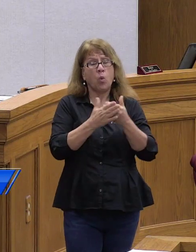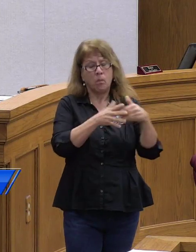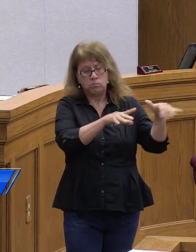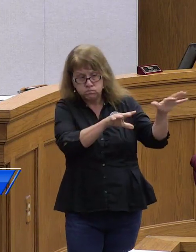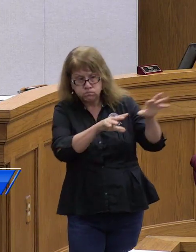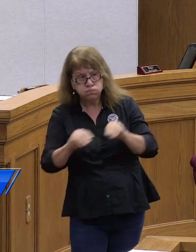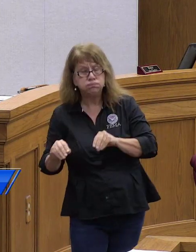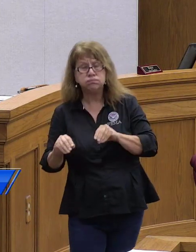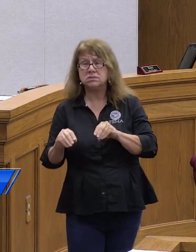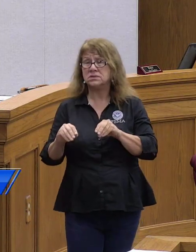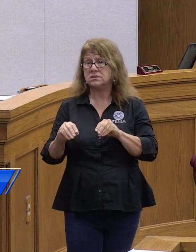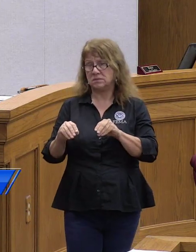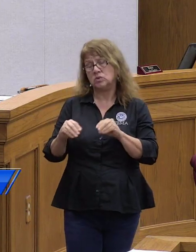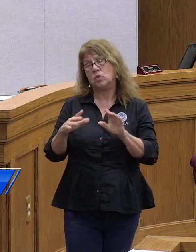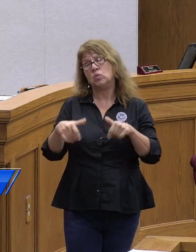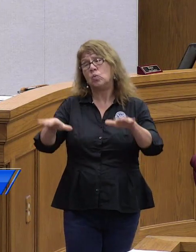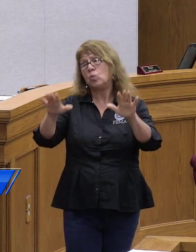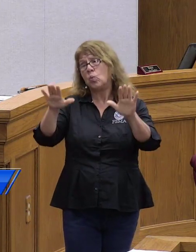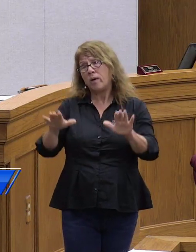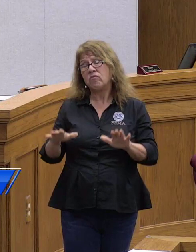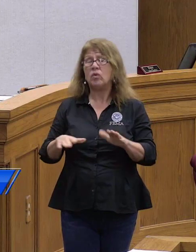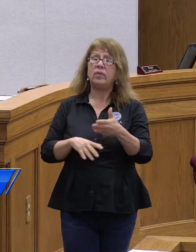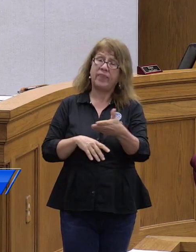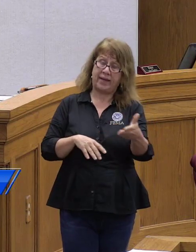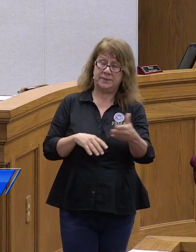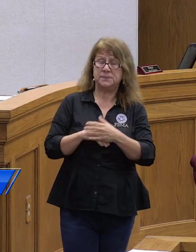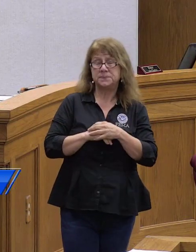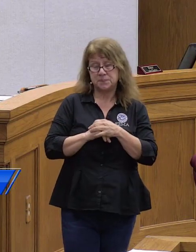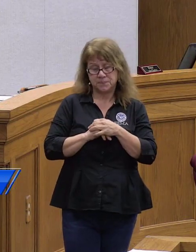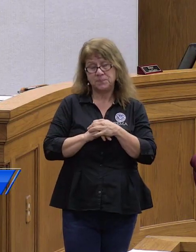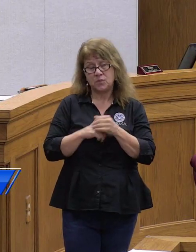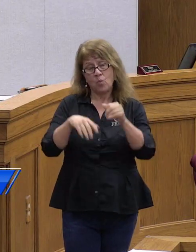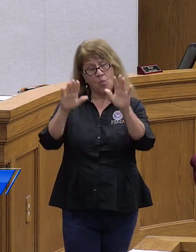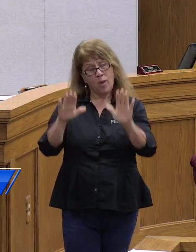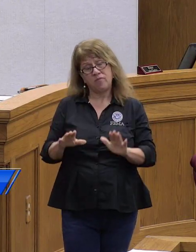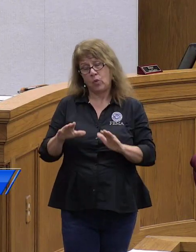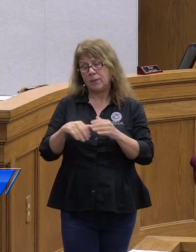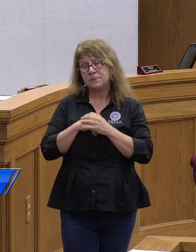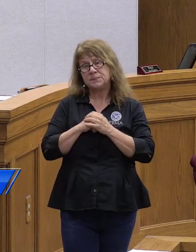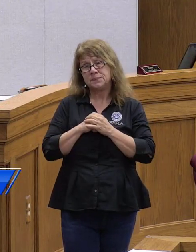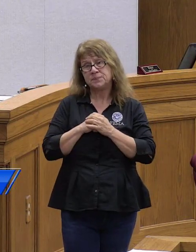Lake Charles, and I think that's a wonderful thing. I absolutely think it's a wonderful thing.